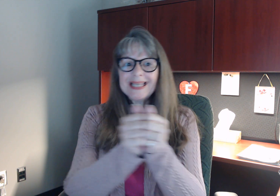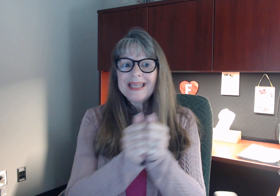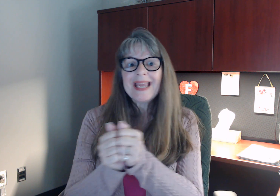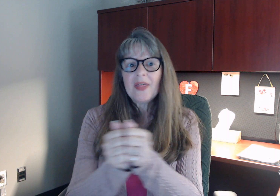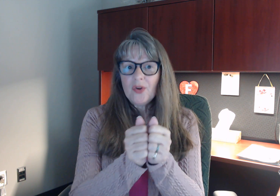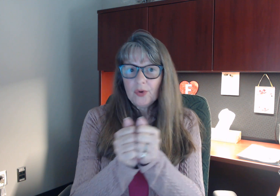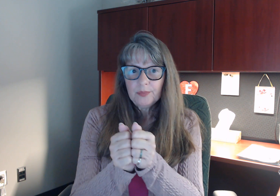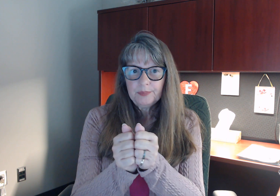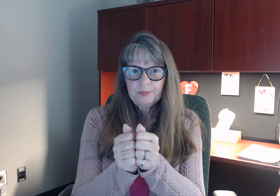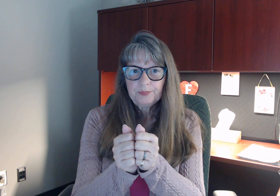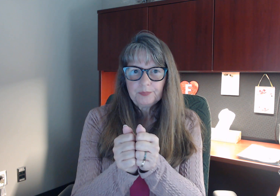Together.